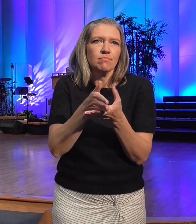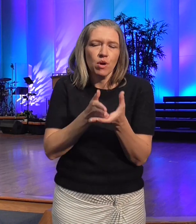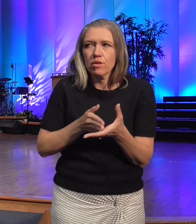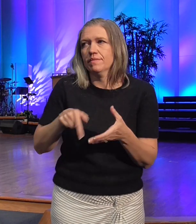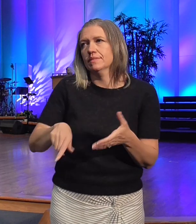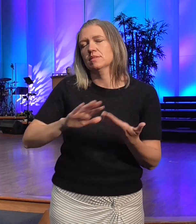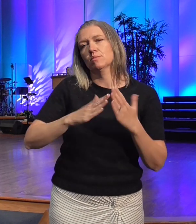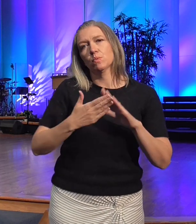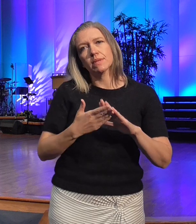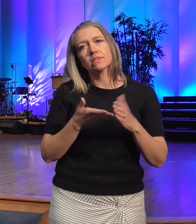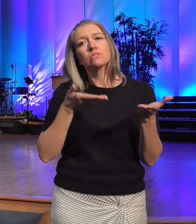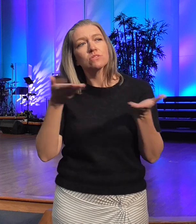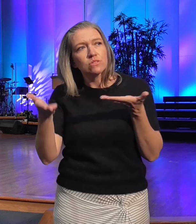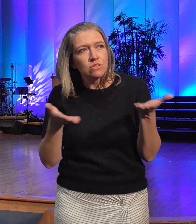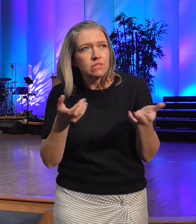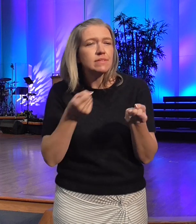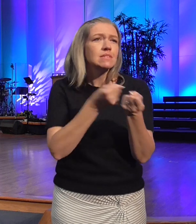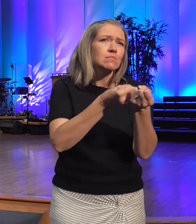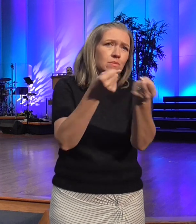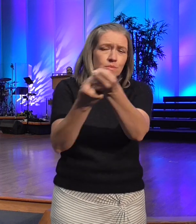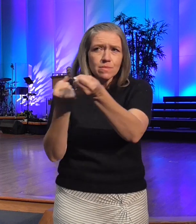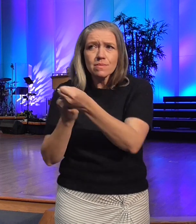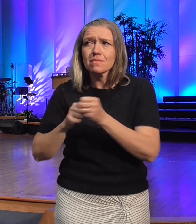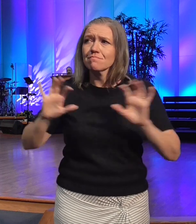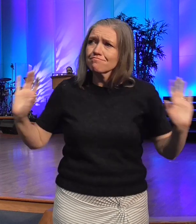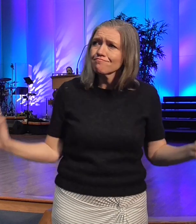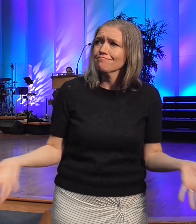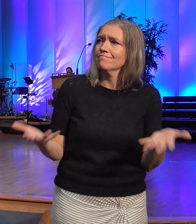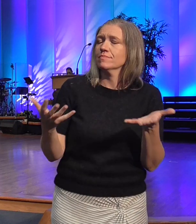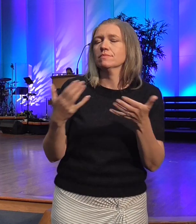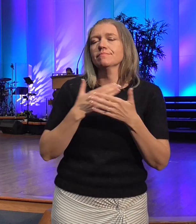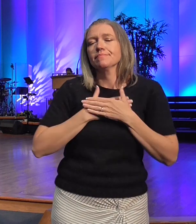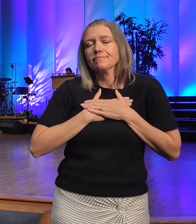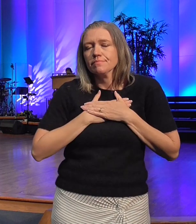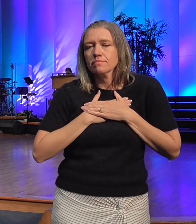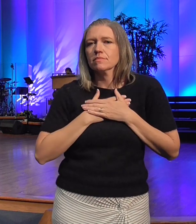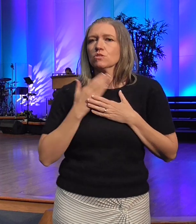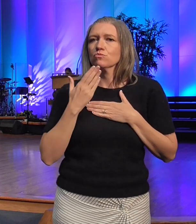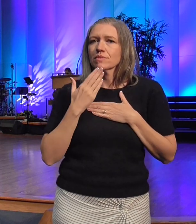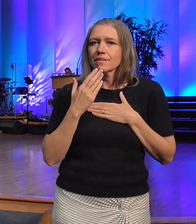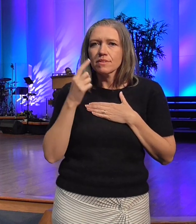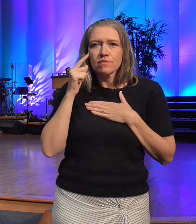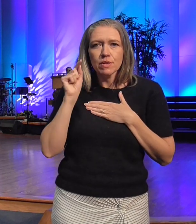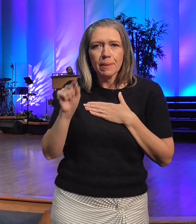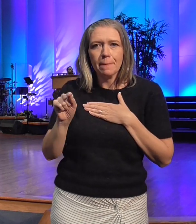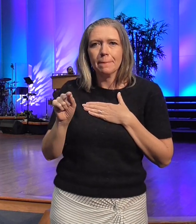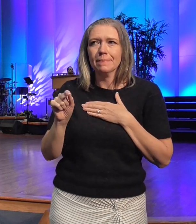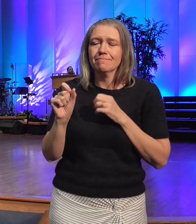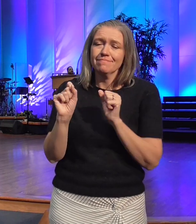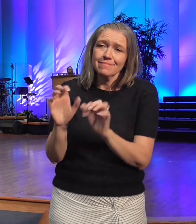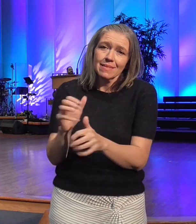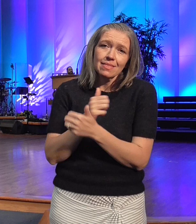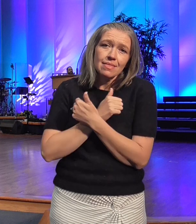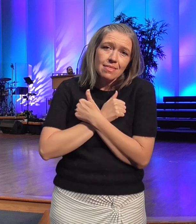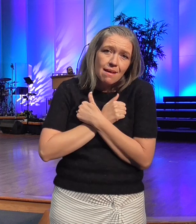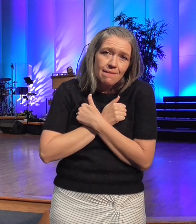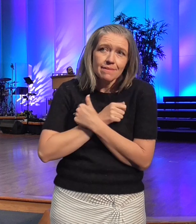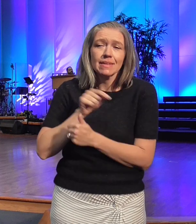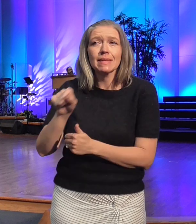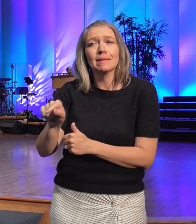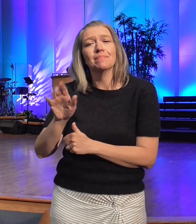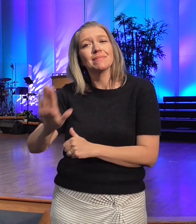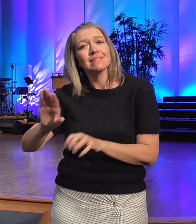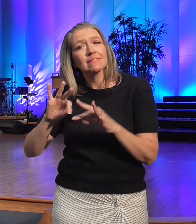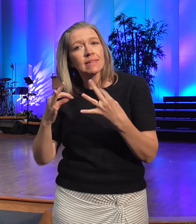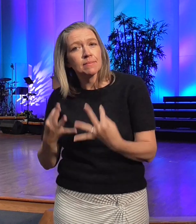community, serving and supporting and uplifting, and we're so grateful for him, and we send our love to him and his family. We know